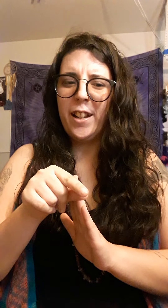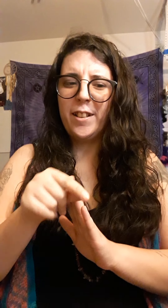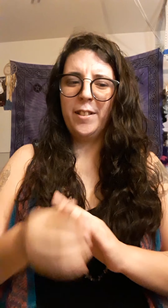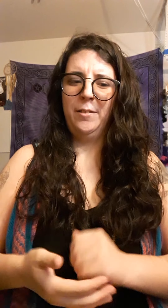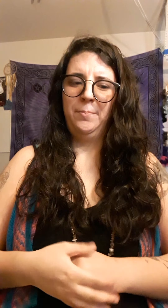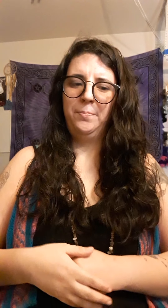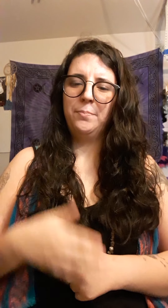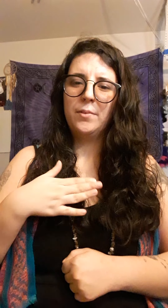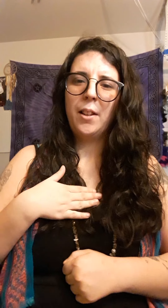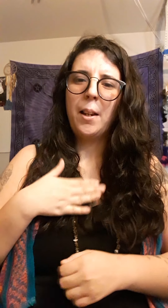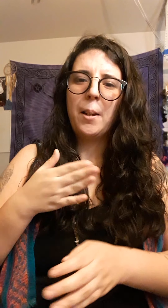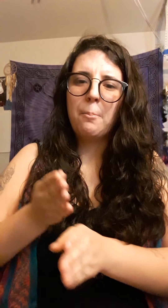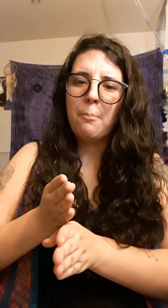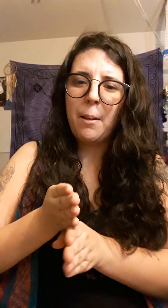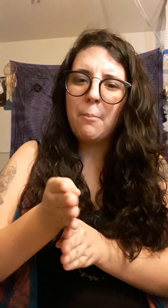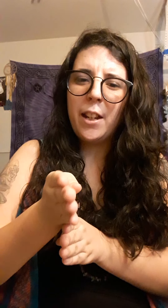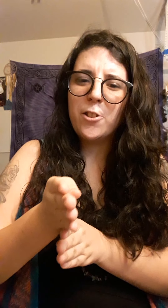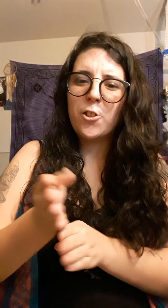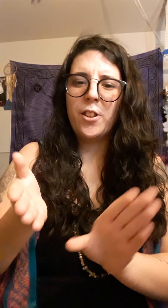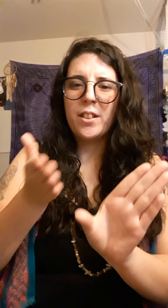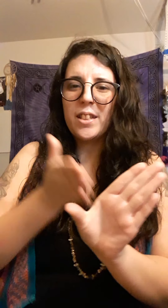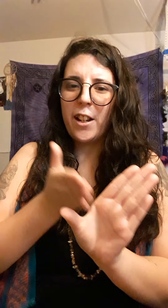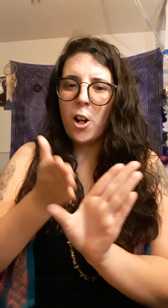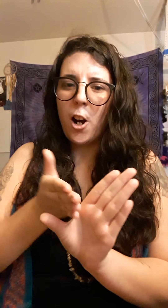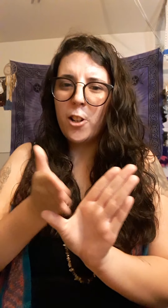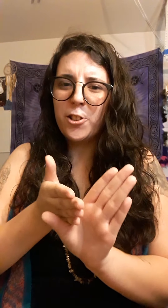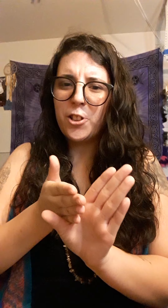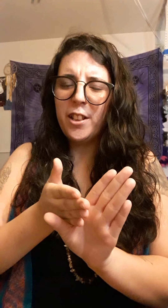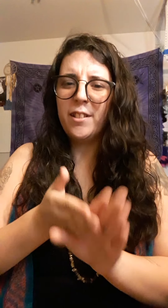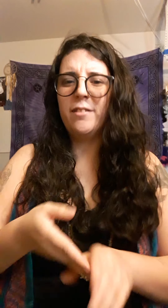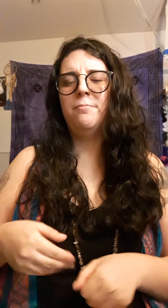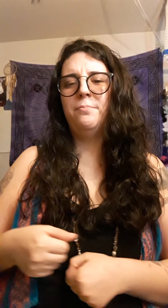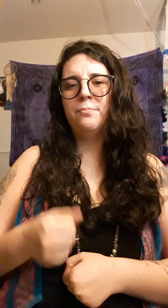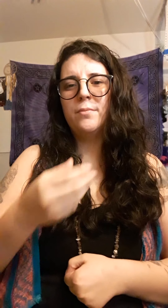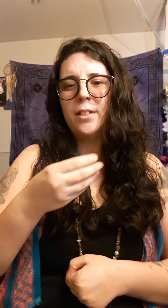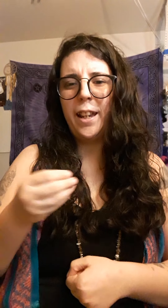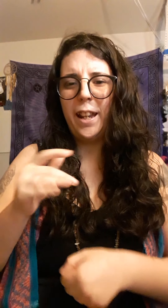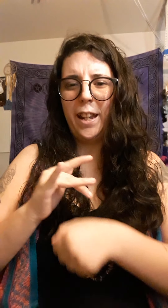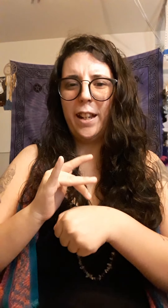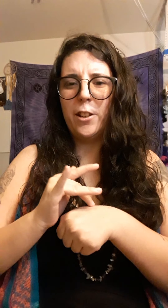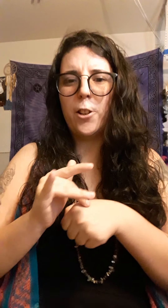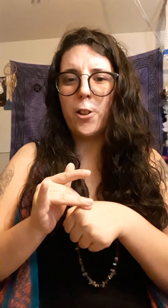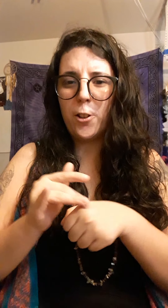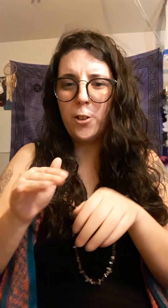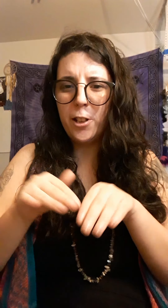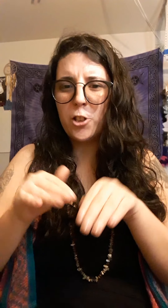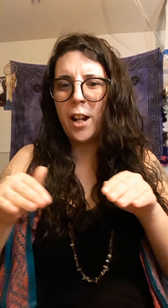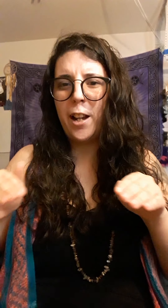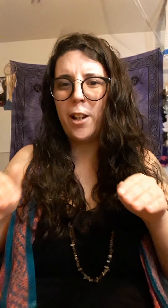My major is psychology and early childhood